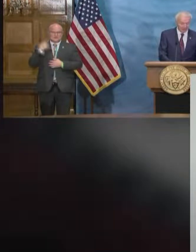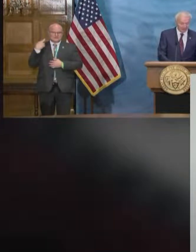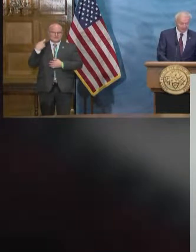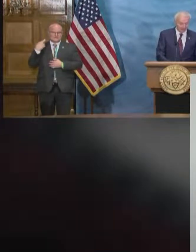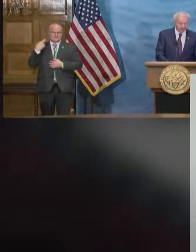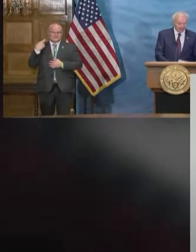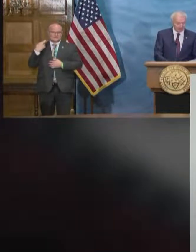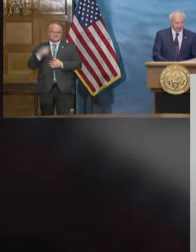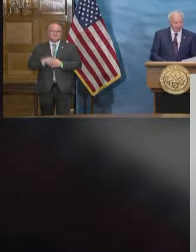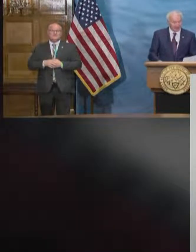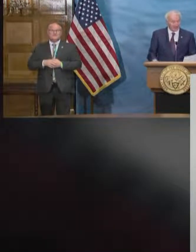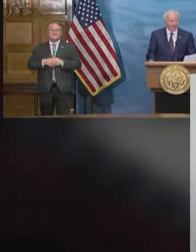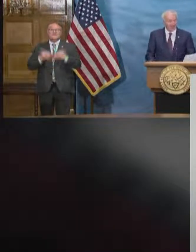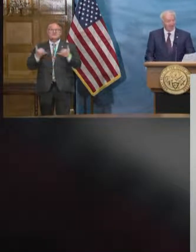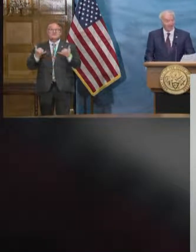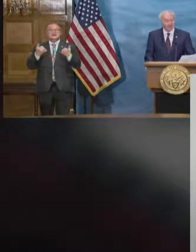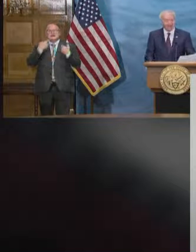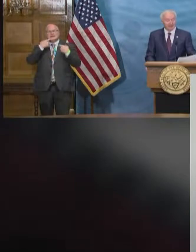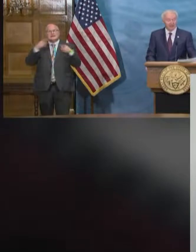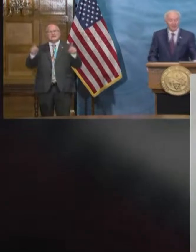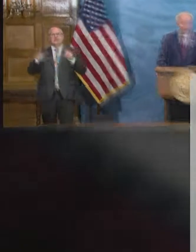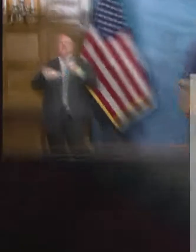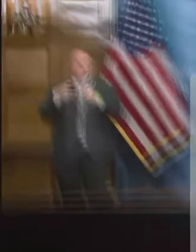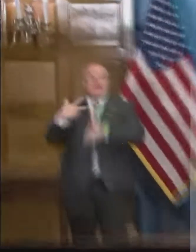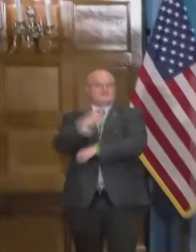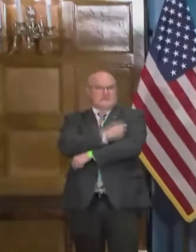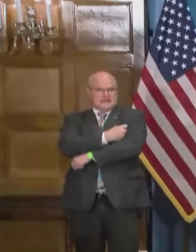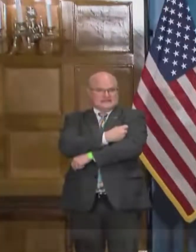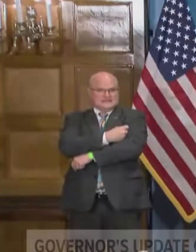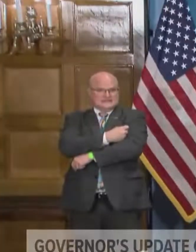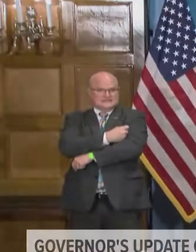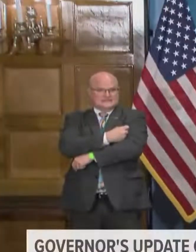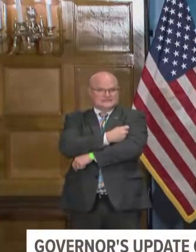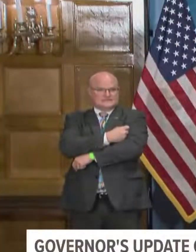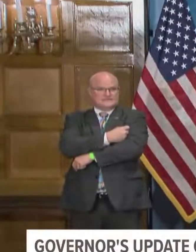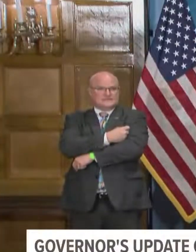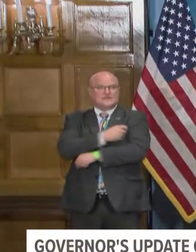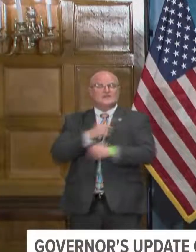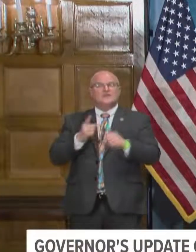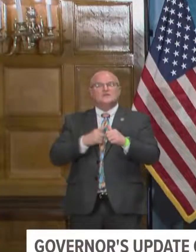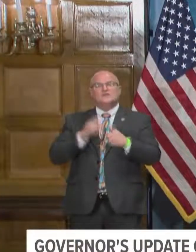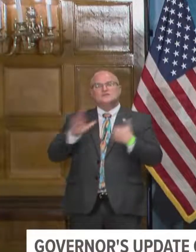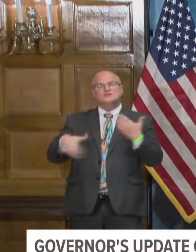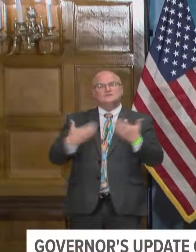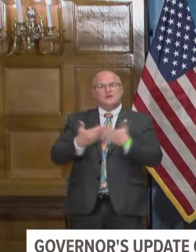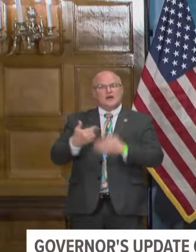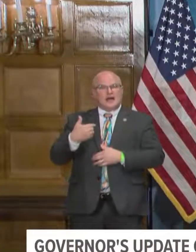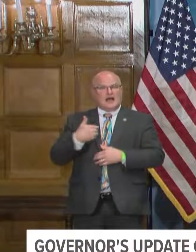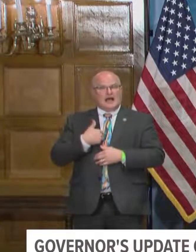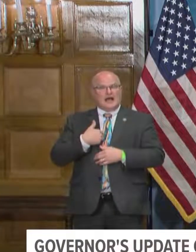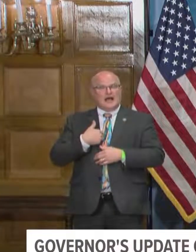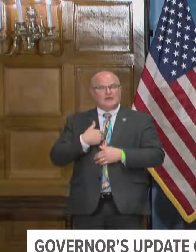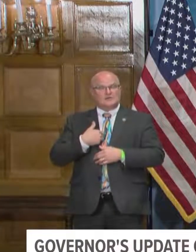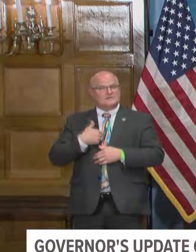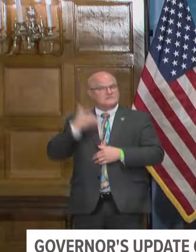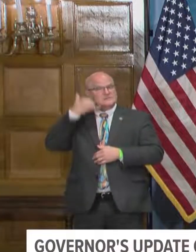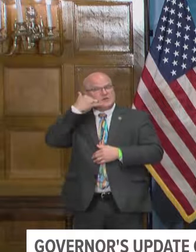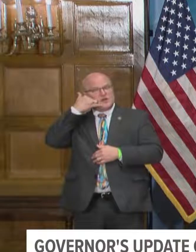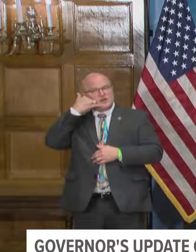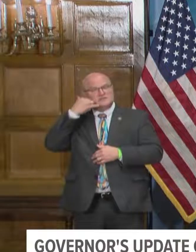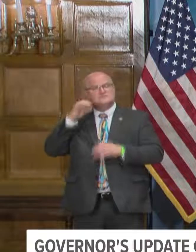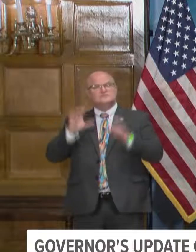of announcements today related to vaccine distribution. First of all, I was on a call earlier today